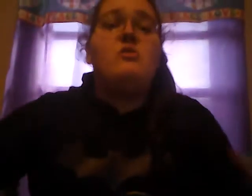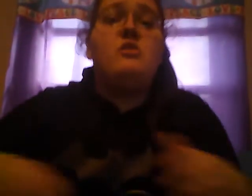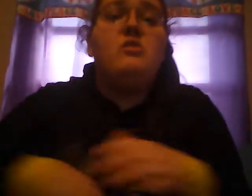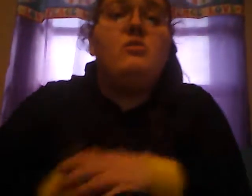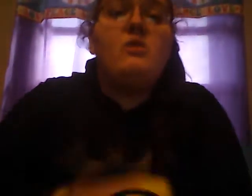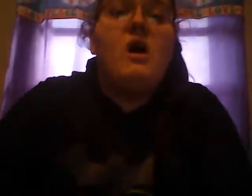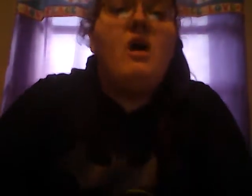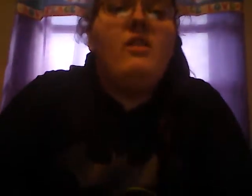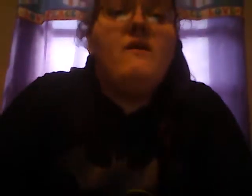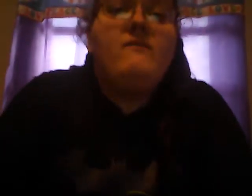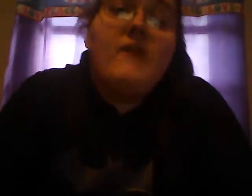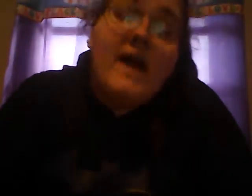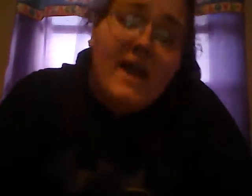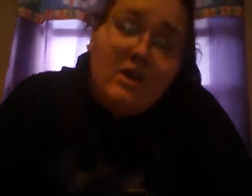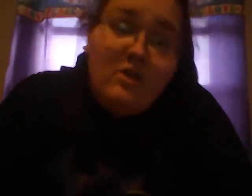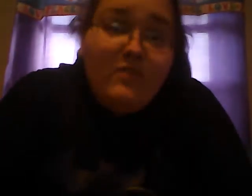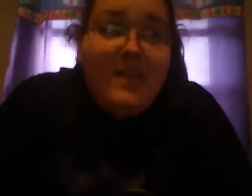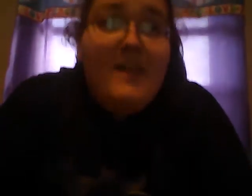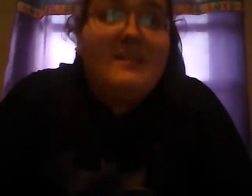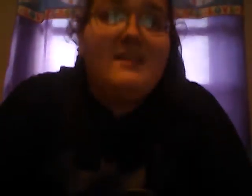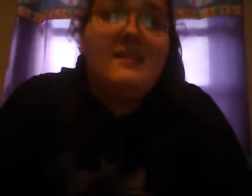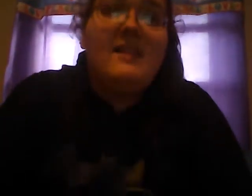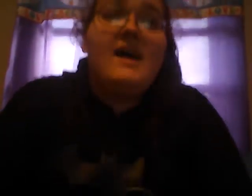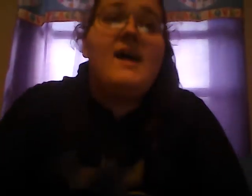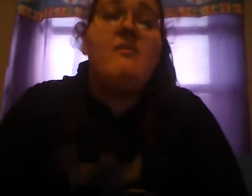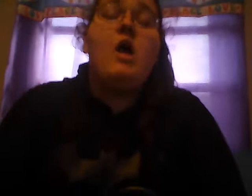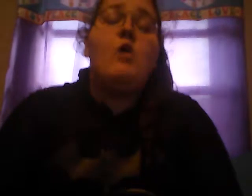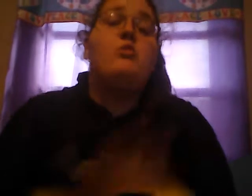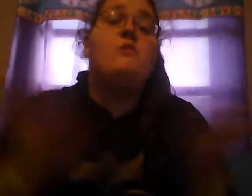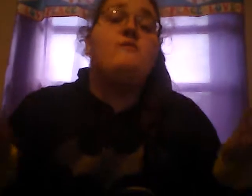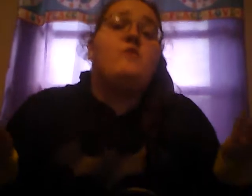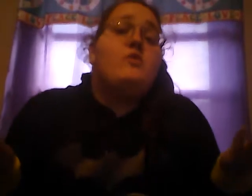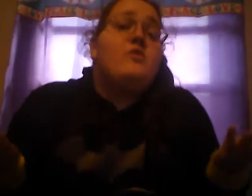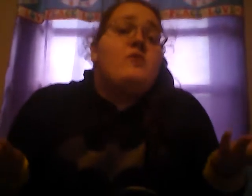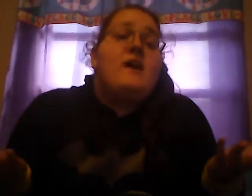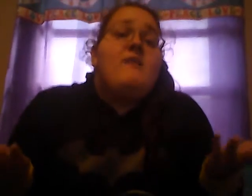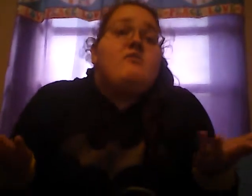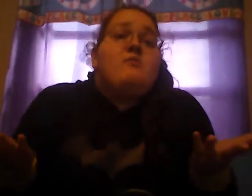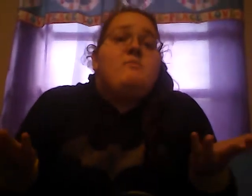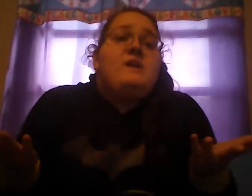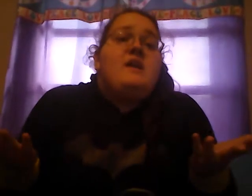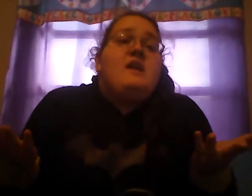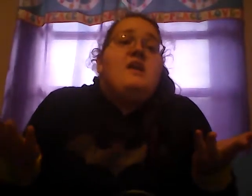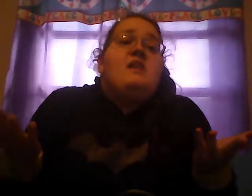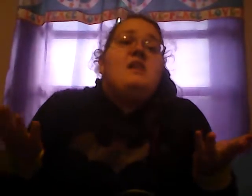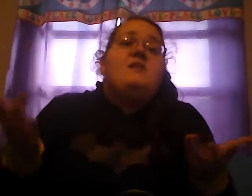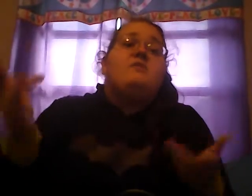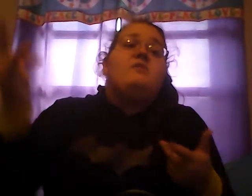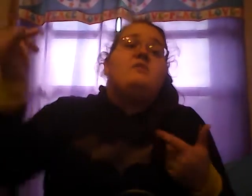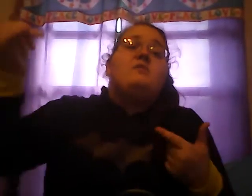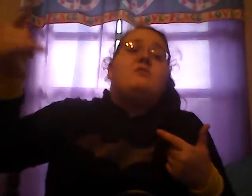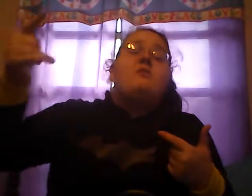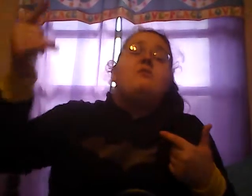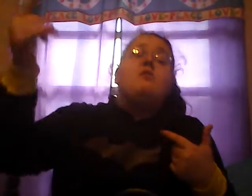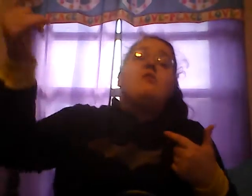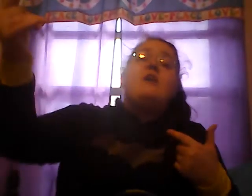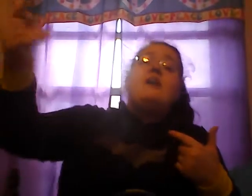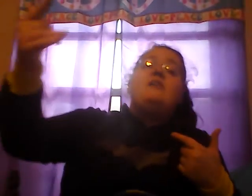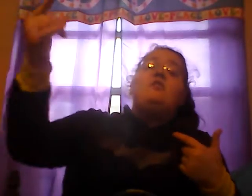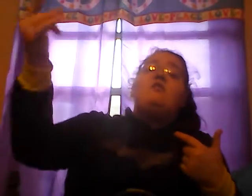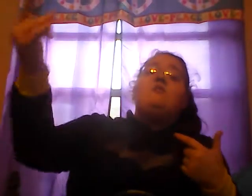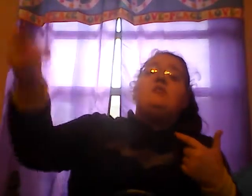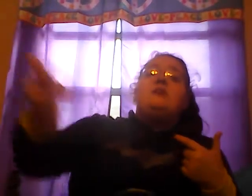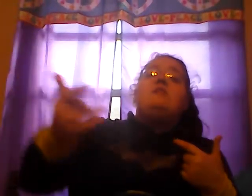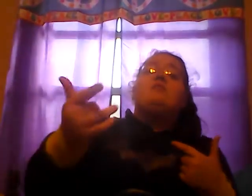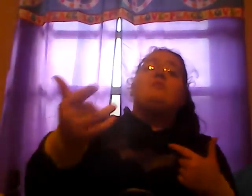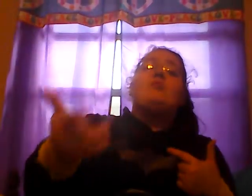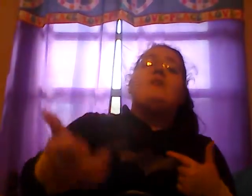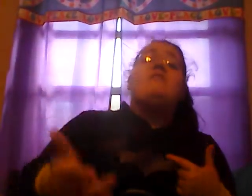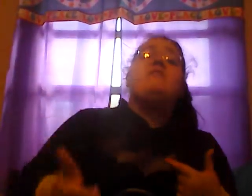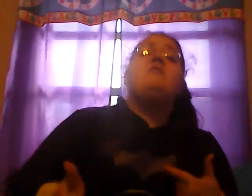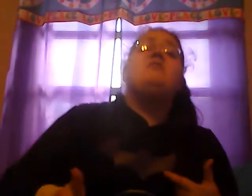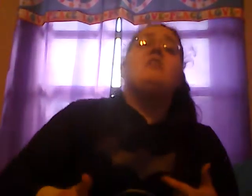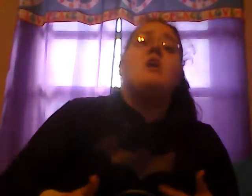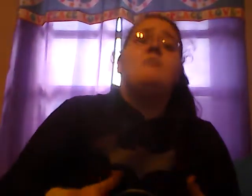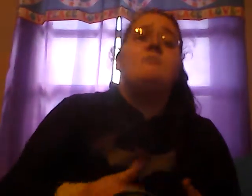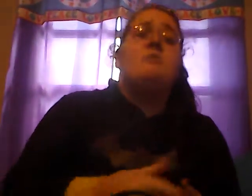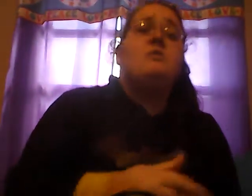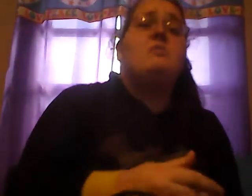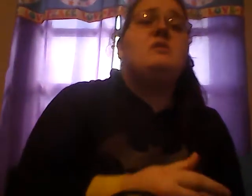you all the finer things in life. Will forever be enough, so there ain't no need to rush. But one